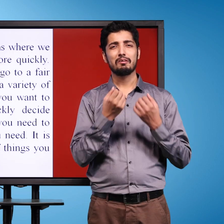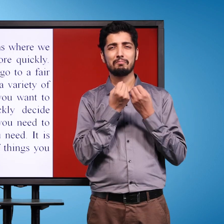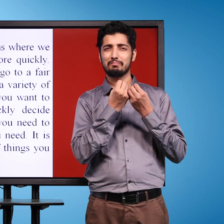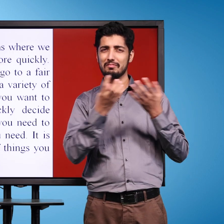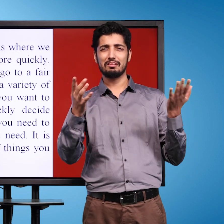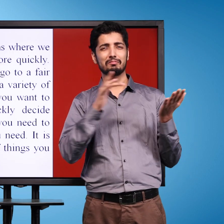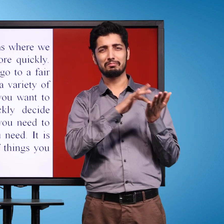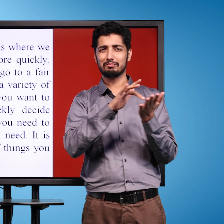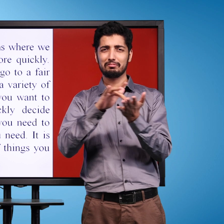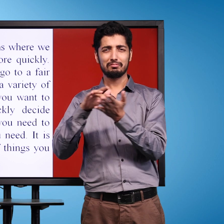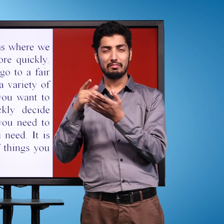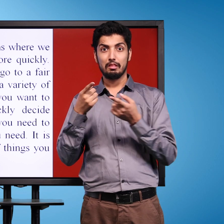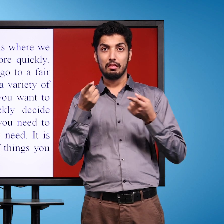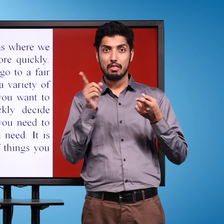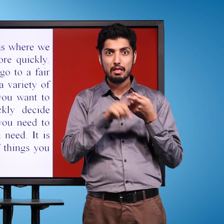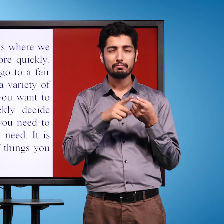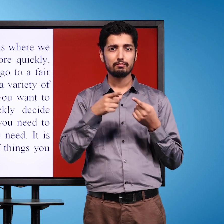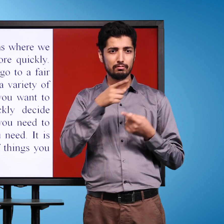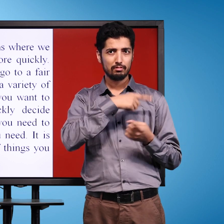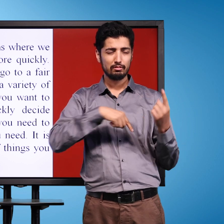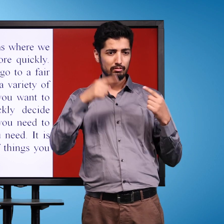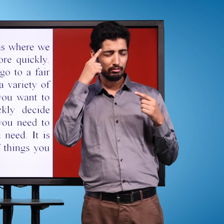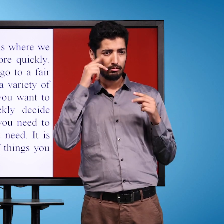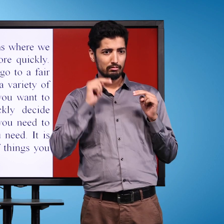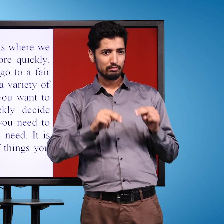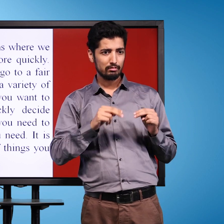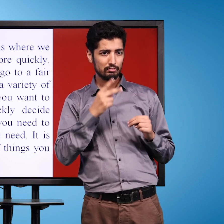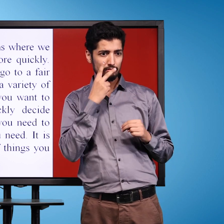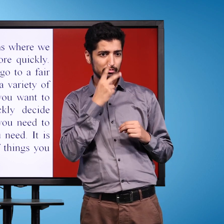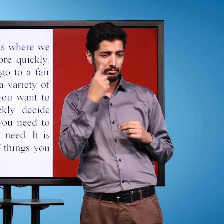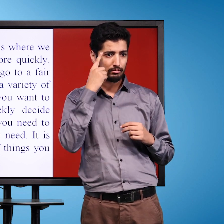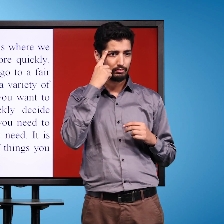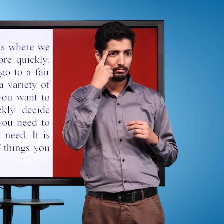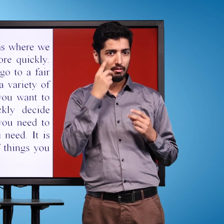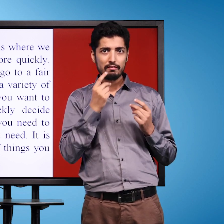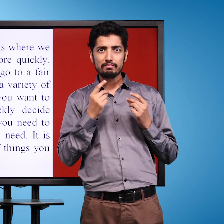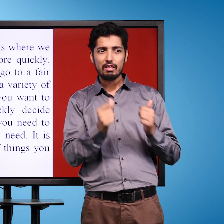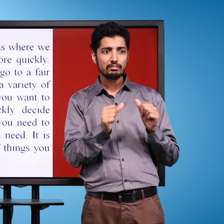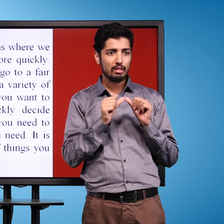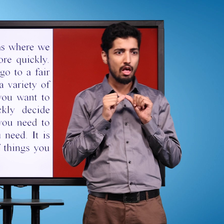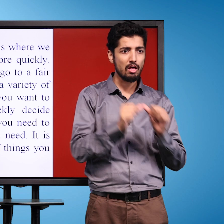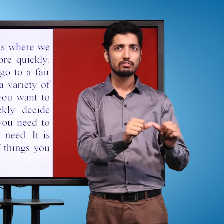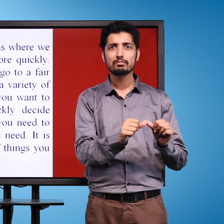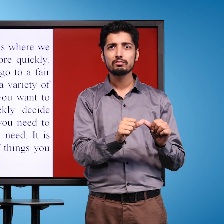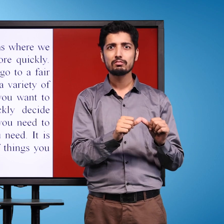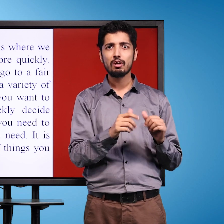There are many situations where we need to find answers more quickly. For example,